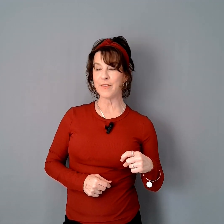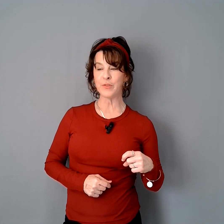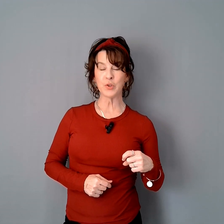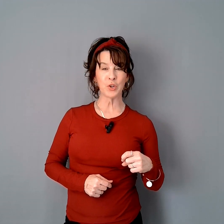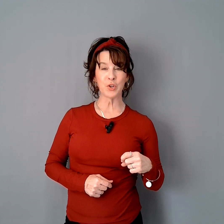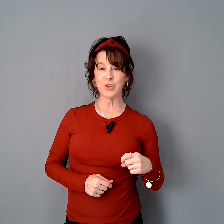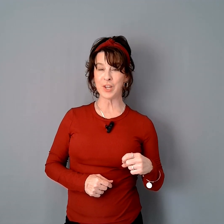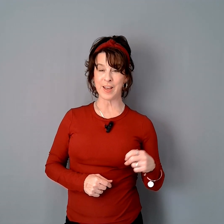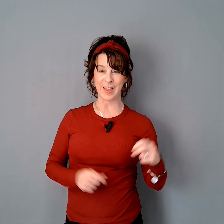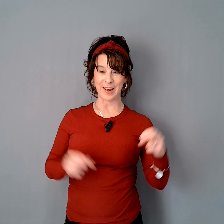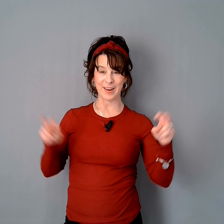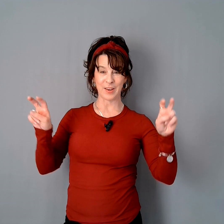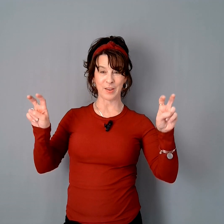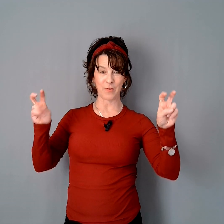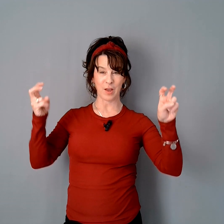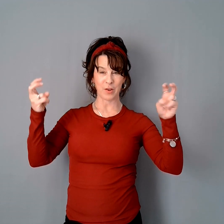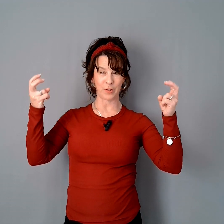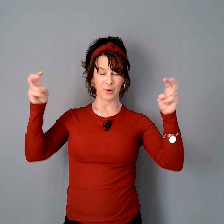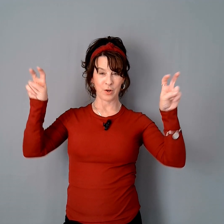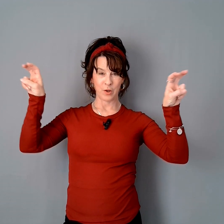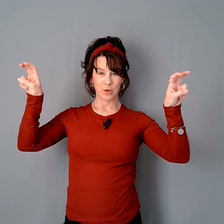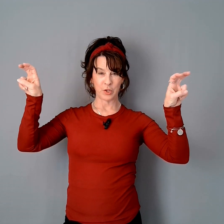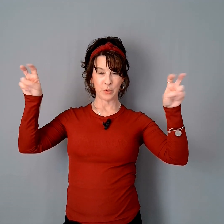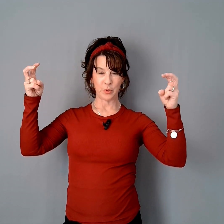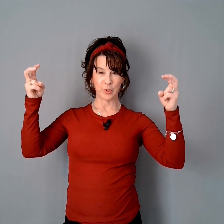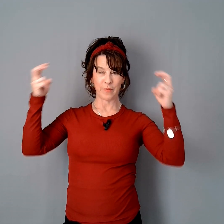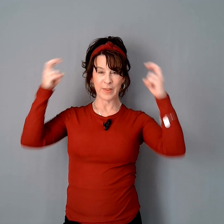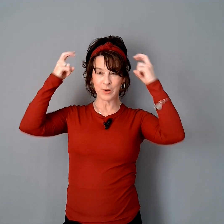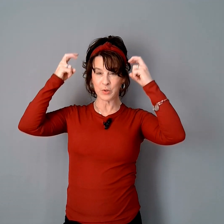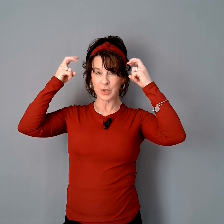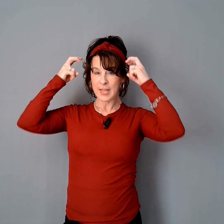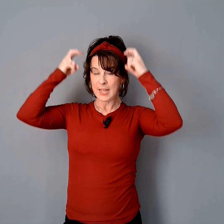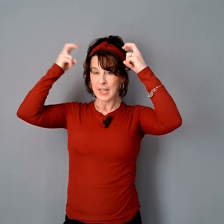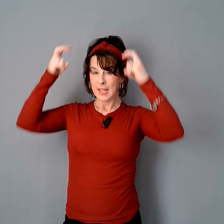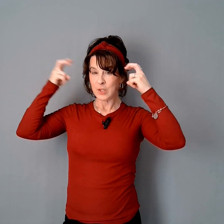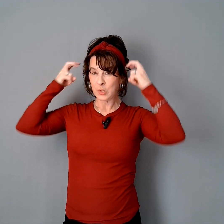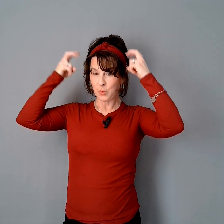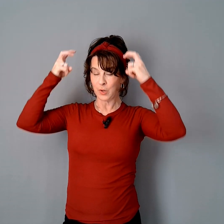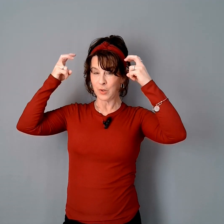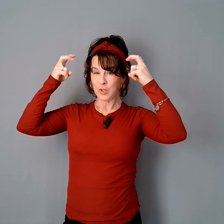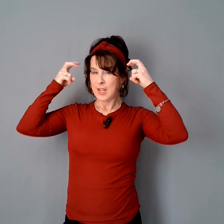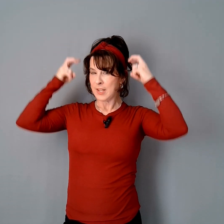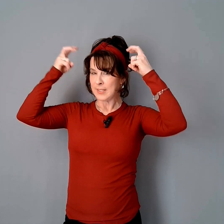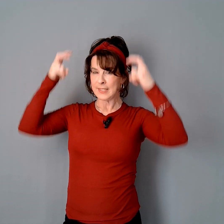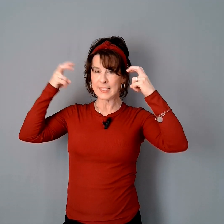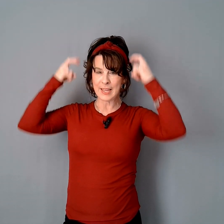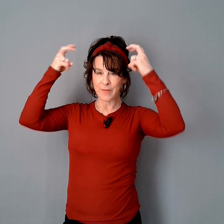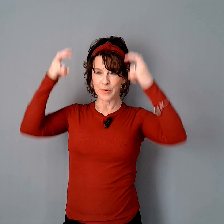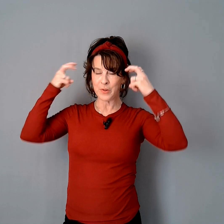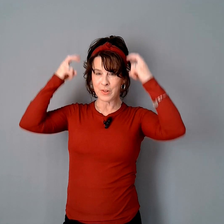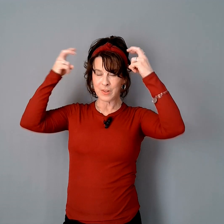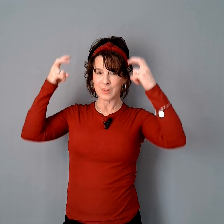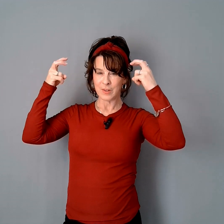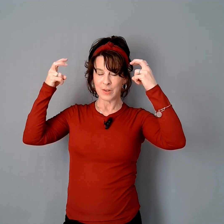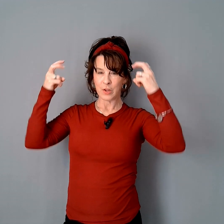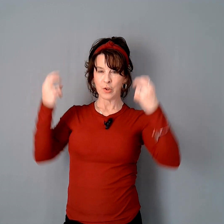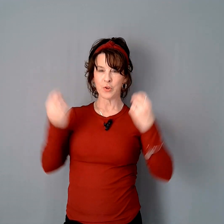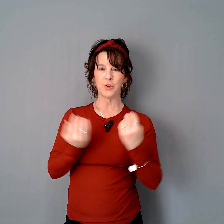Devil, you're done. Got your two hooked fingers, swirl. Devil,